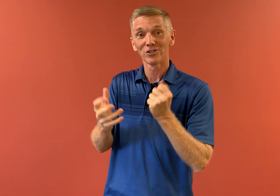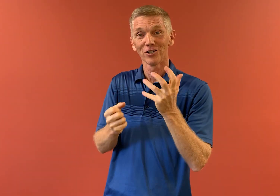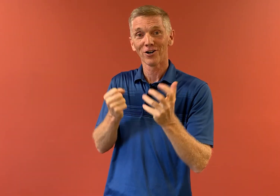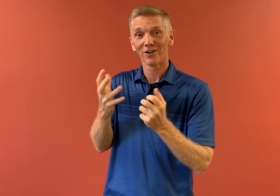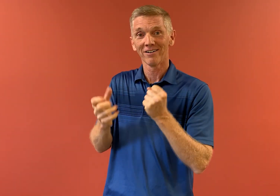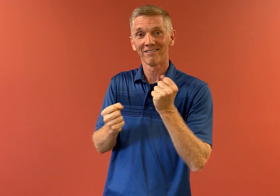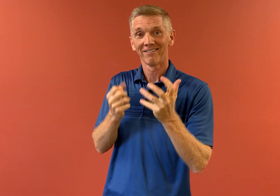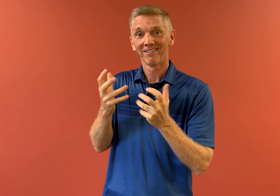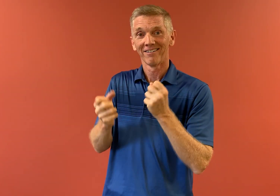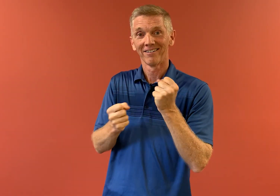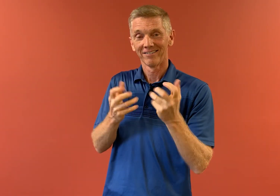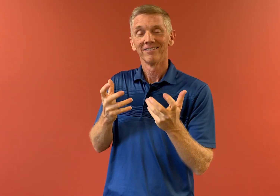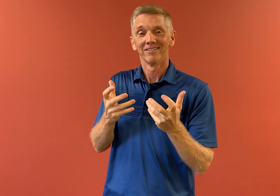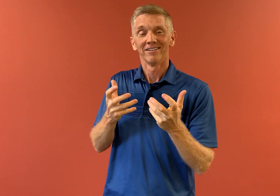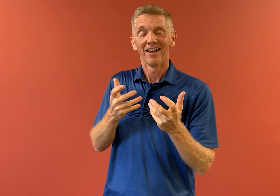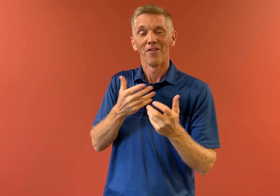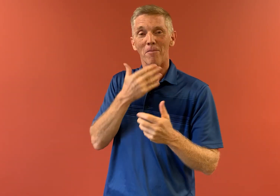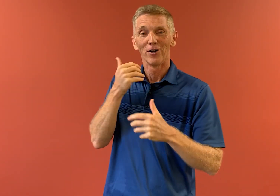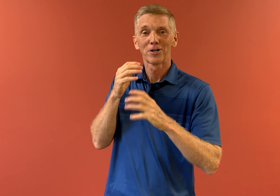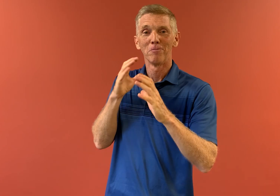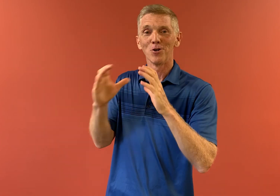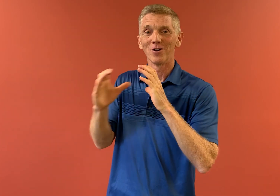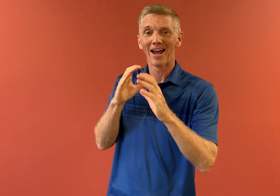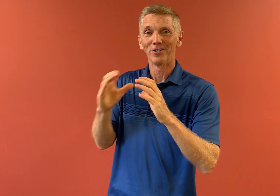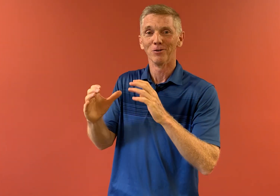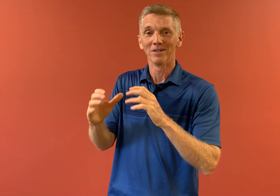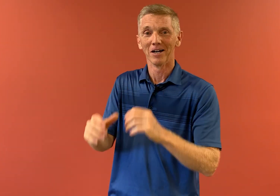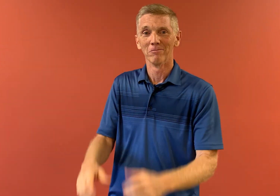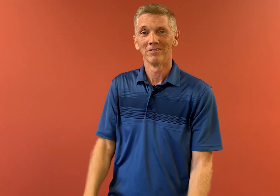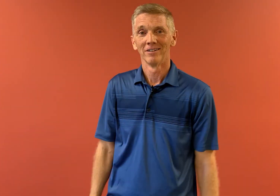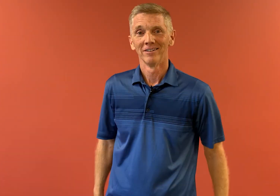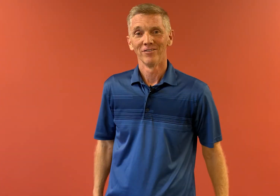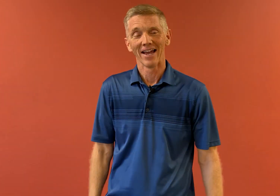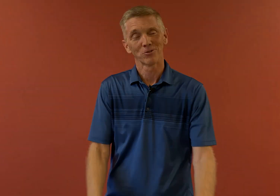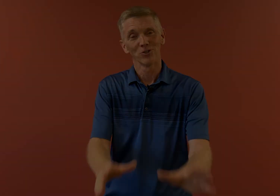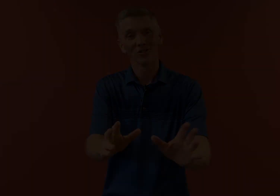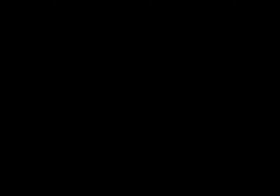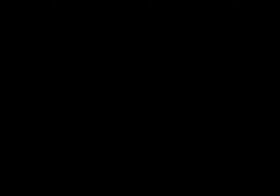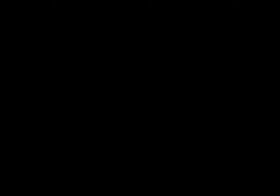you'll learn, and the better communicator you'll become. Thanks. We'll see you again.